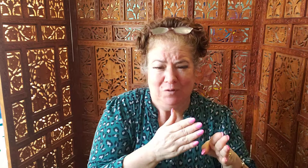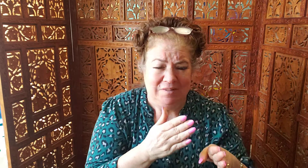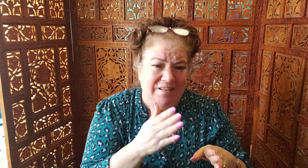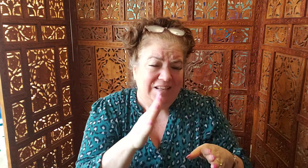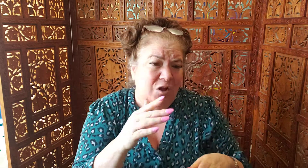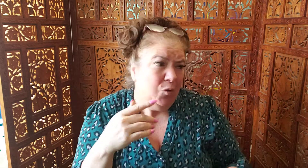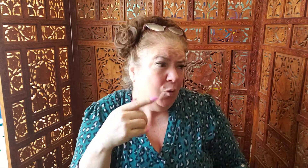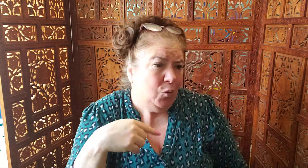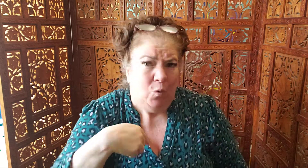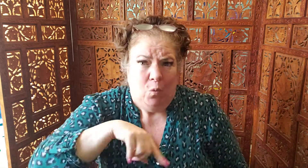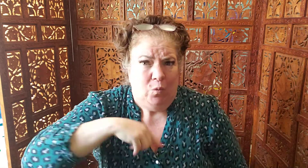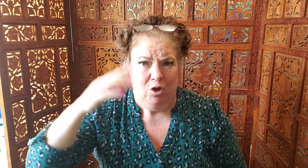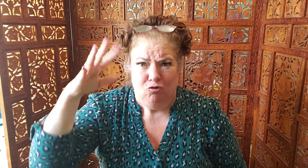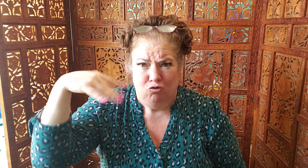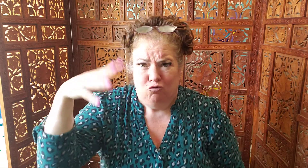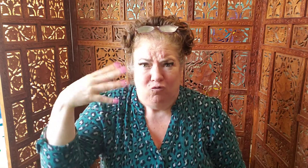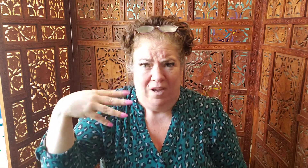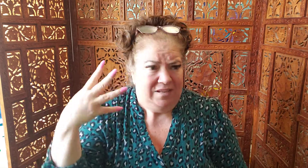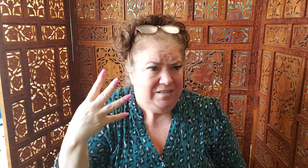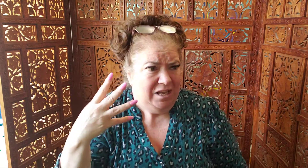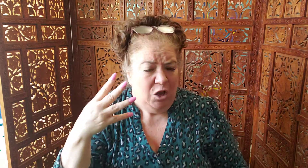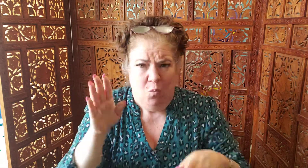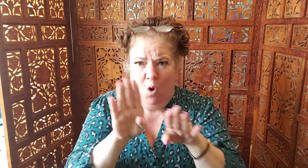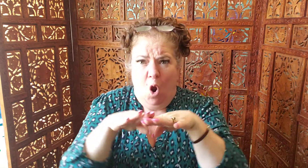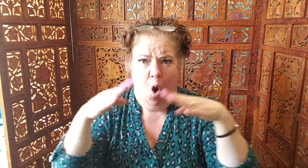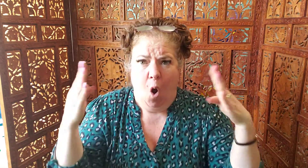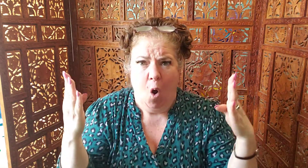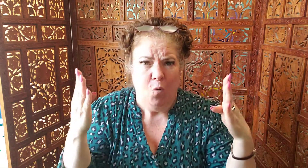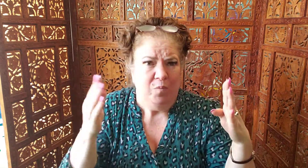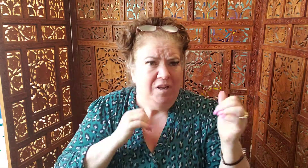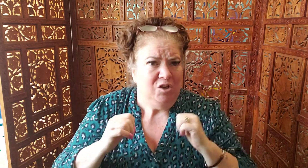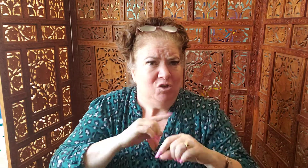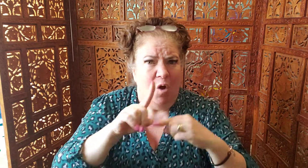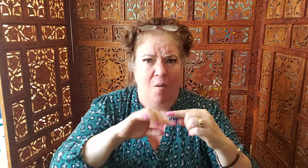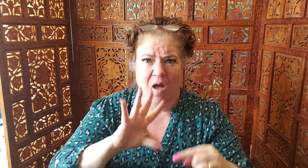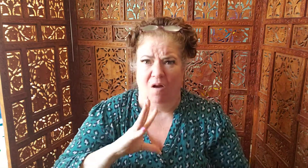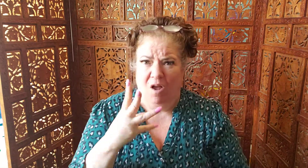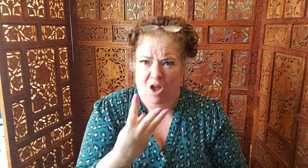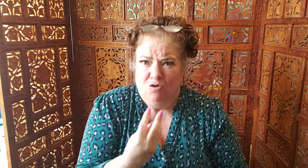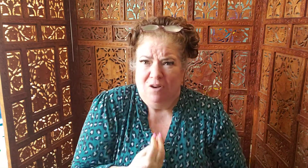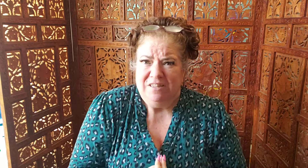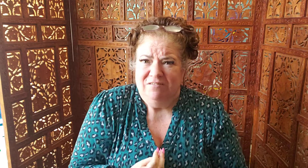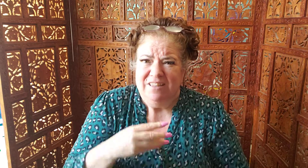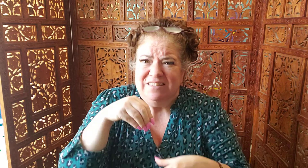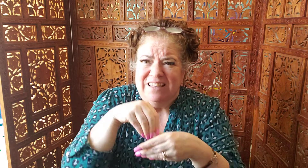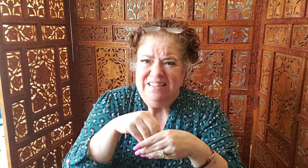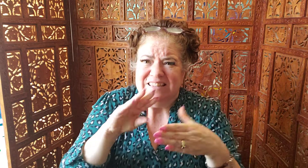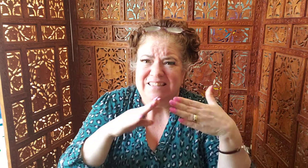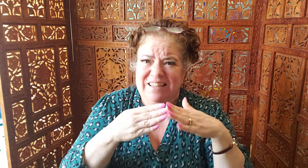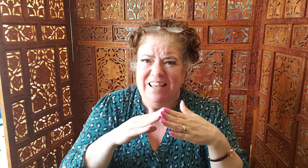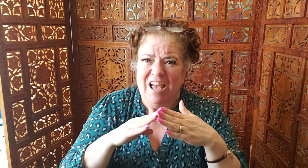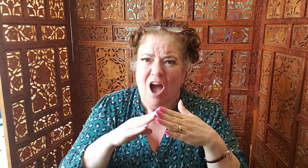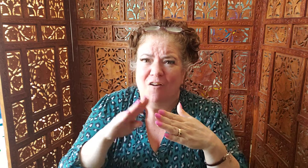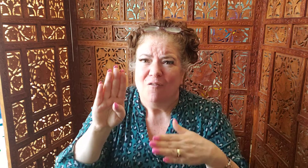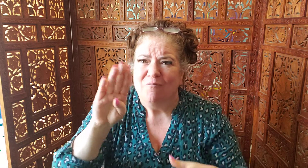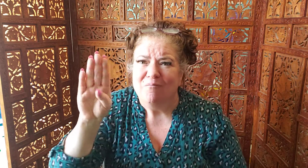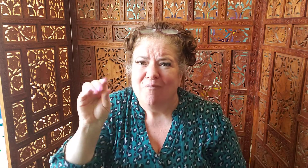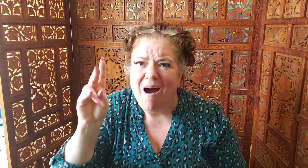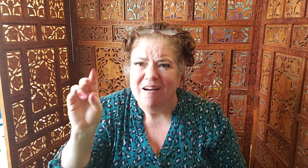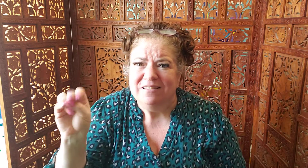about transvestites in the city of Boston. We're really, really crazy." But La Cage presented the audience for